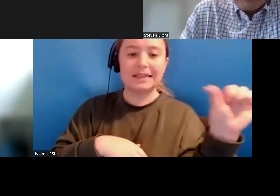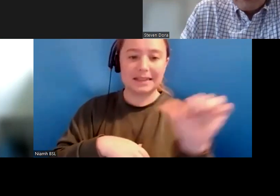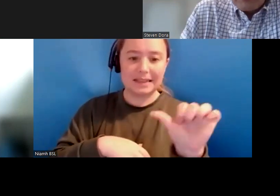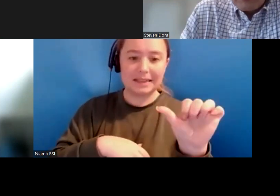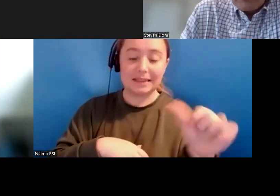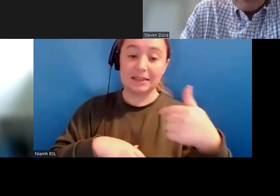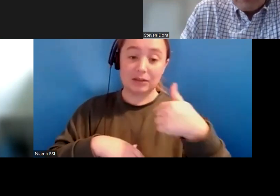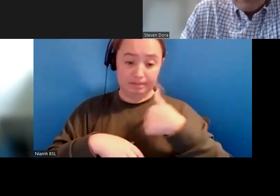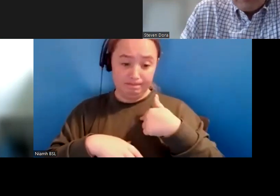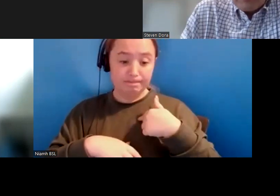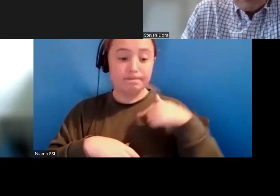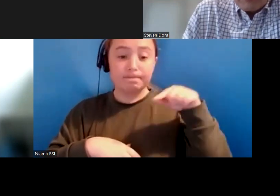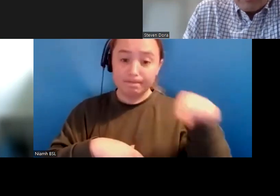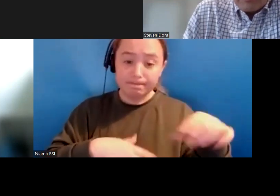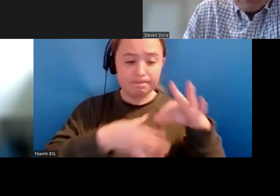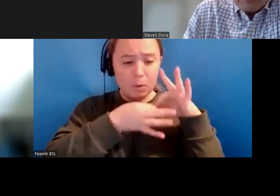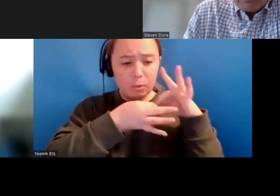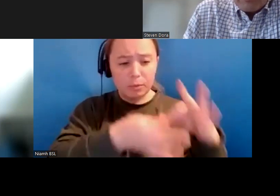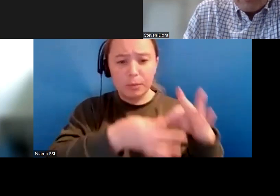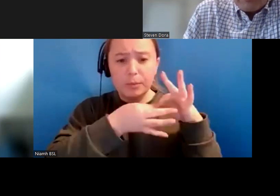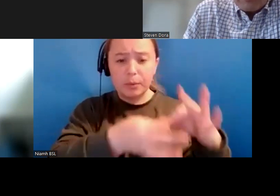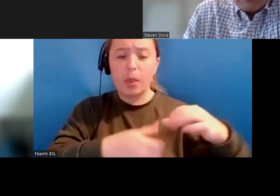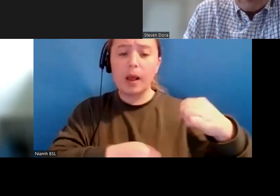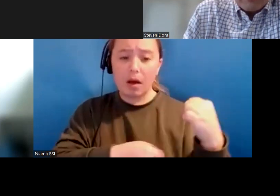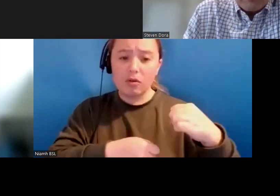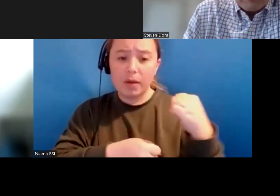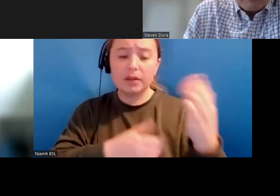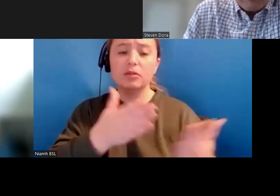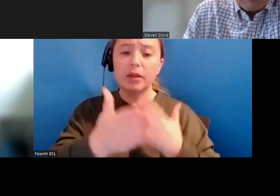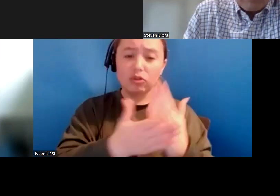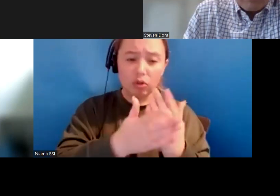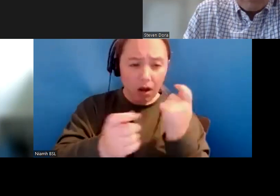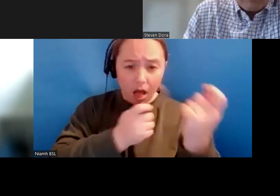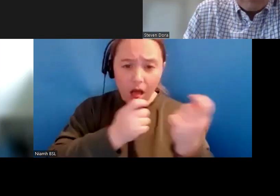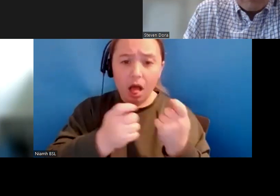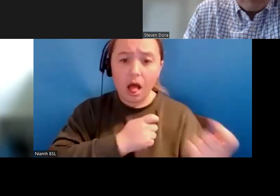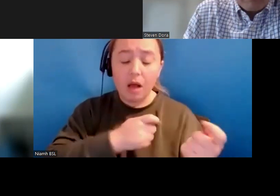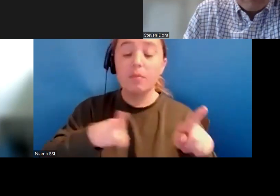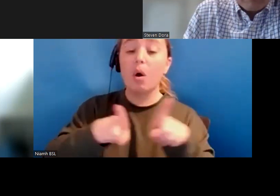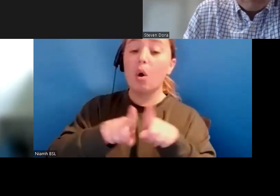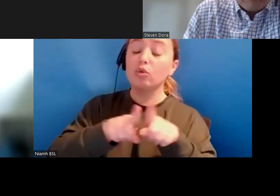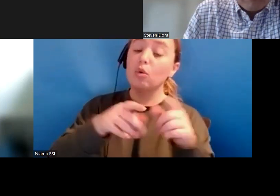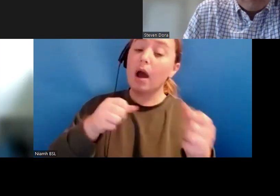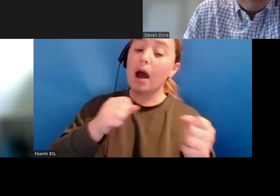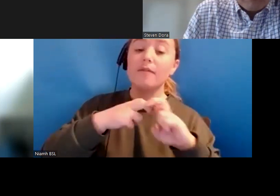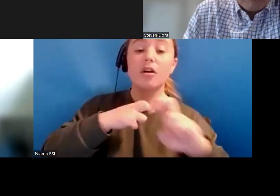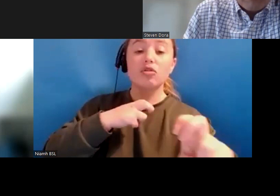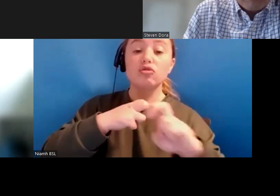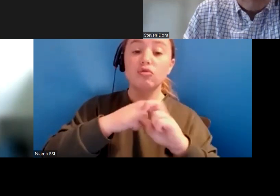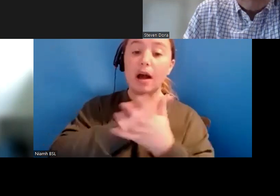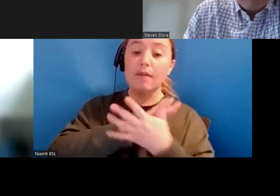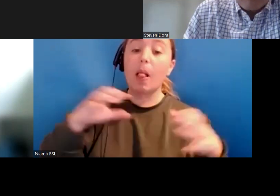packages relating to the Accessible Travel Framework. We also run the Accessible Travel Hub, which is a key resource. And we